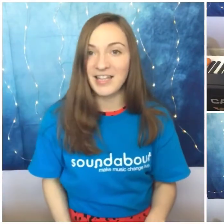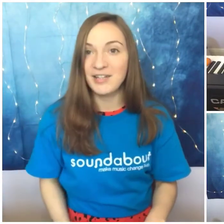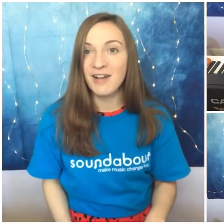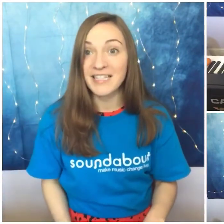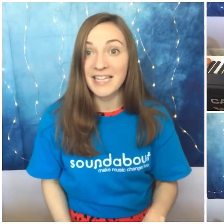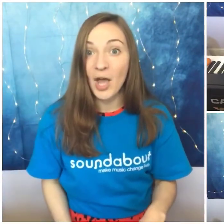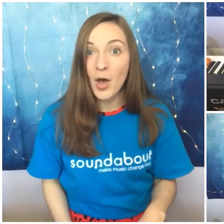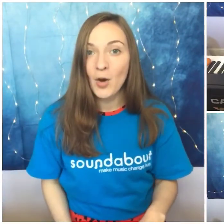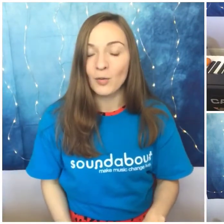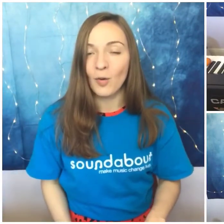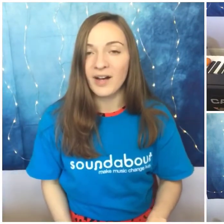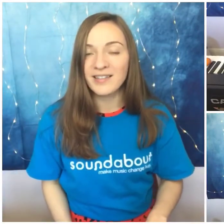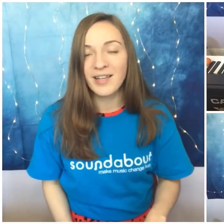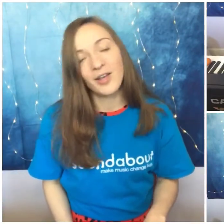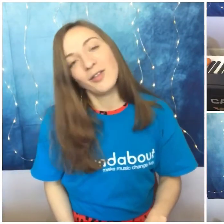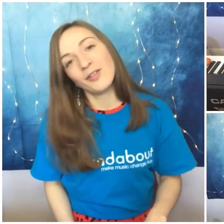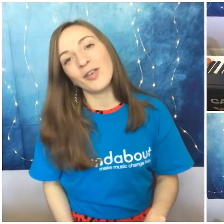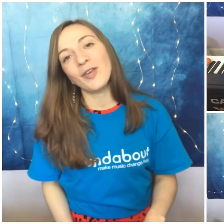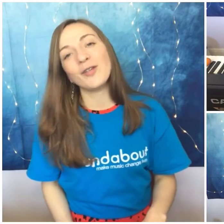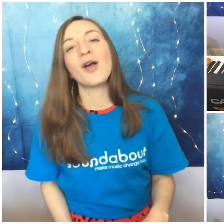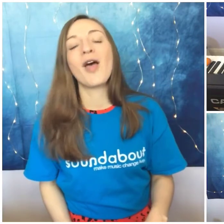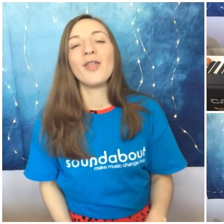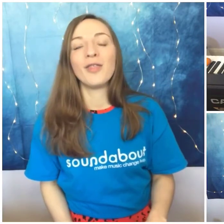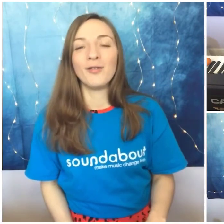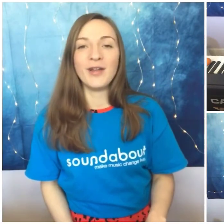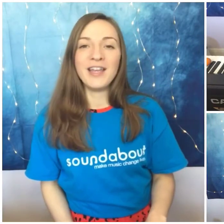it. Are you ready?